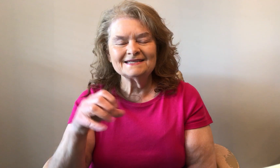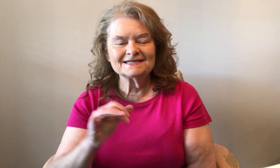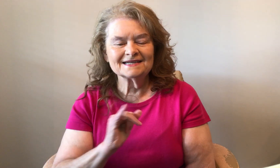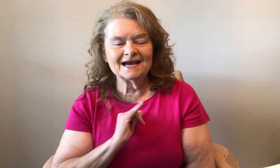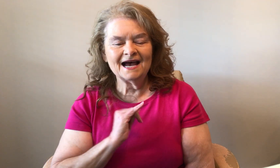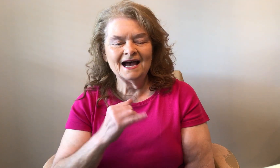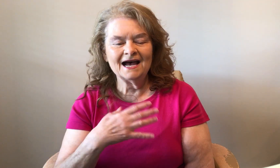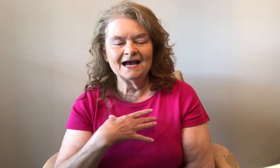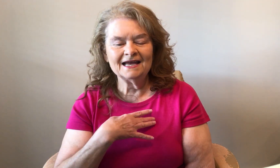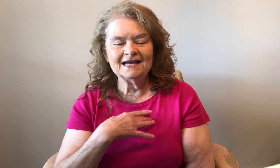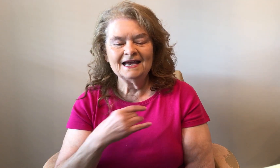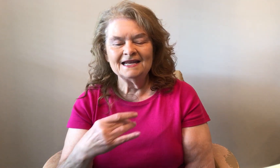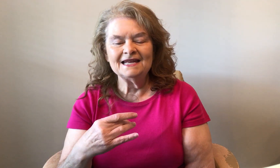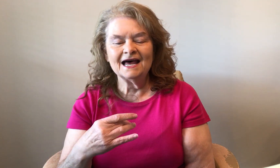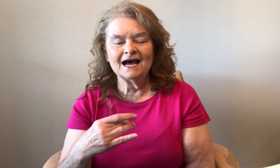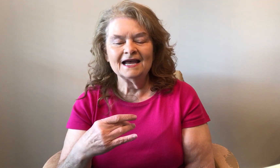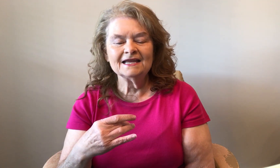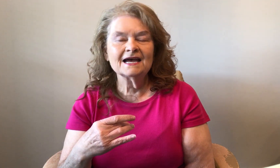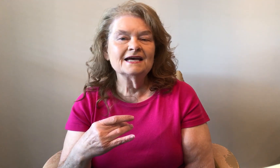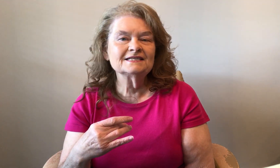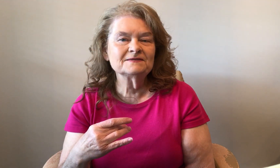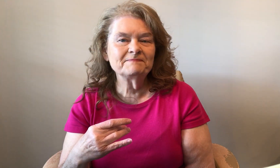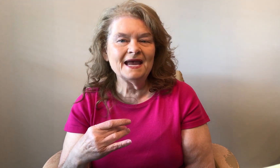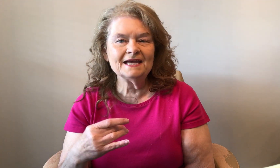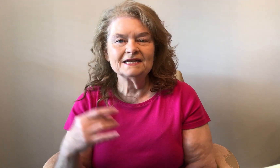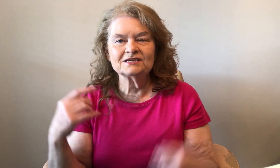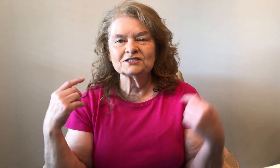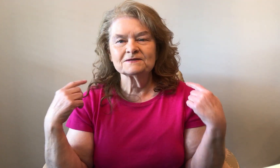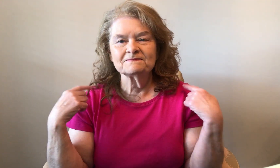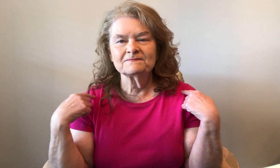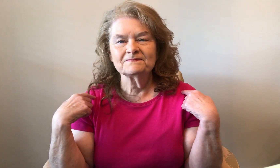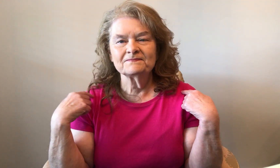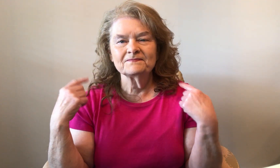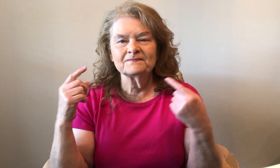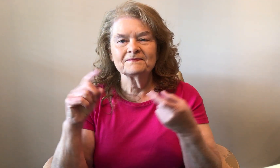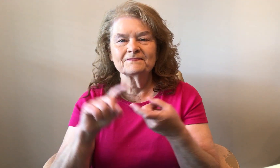Yes, I like Spanish.